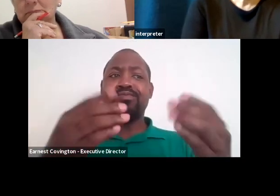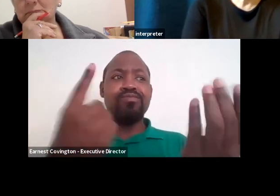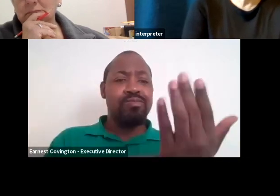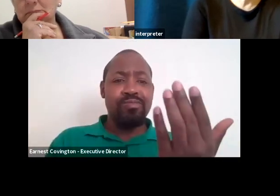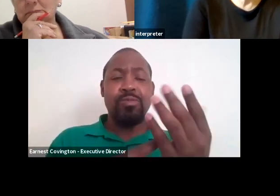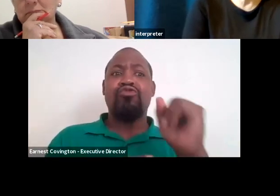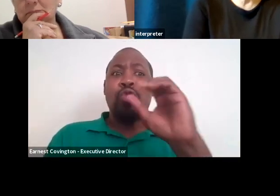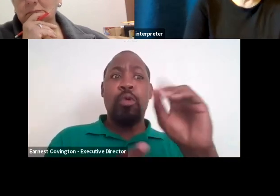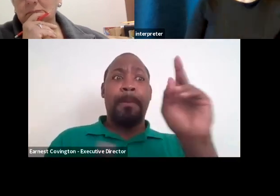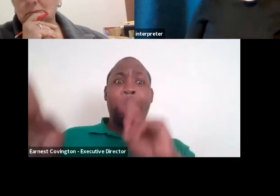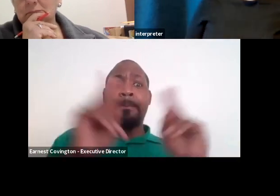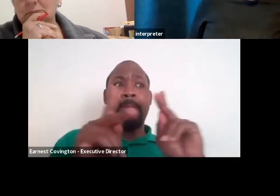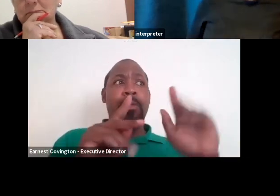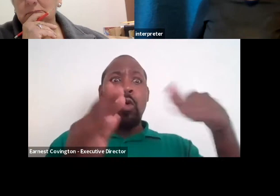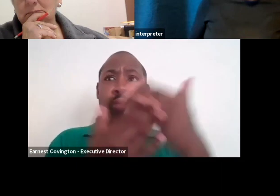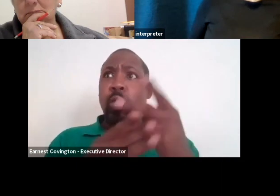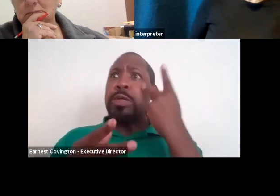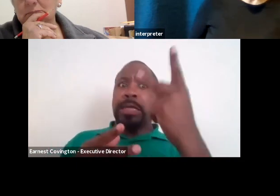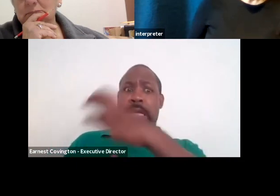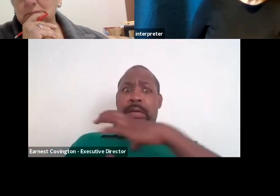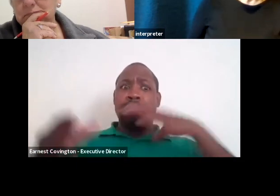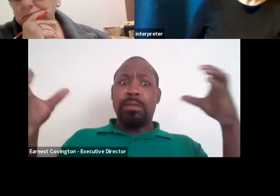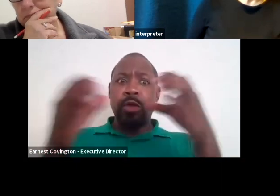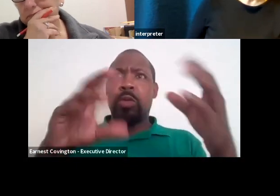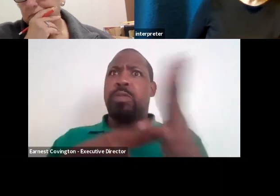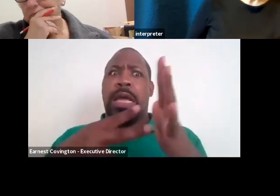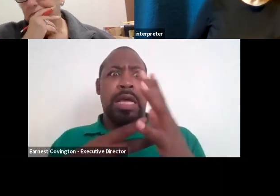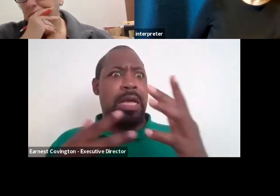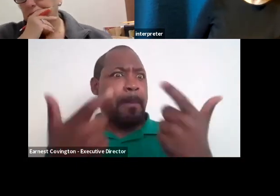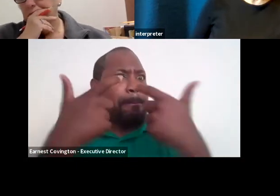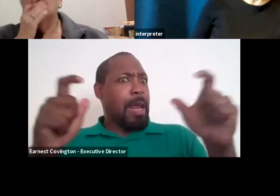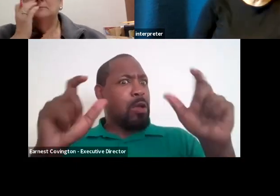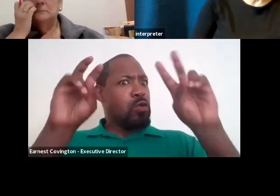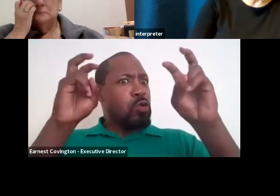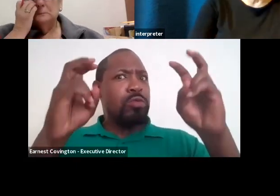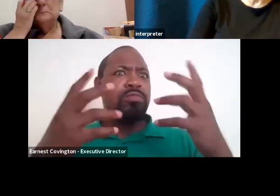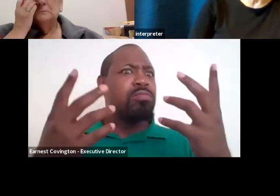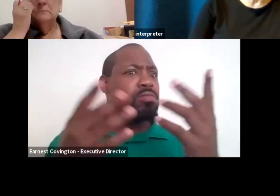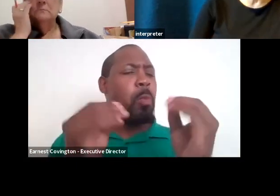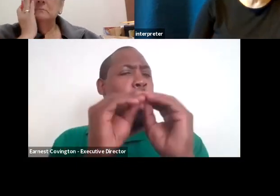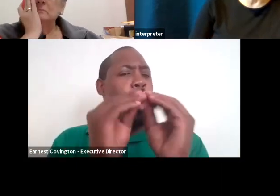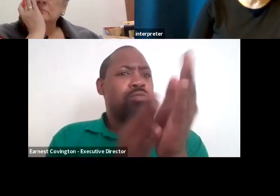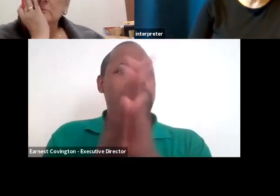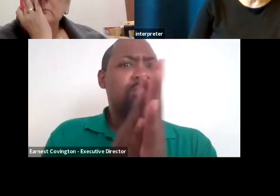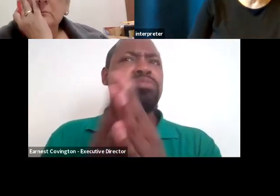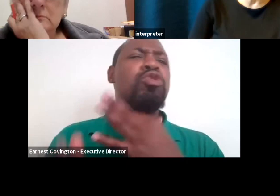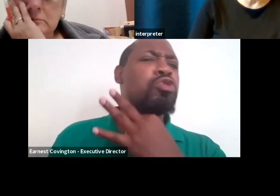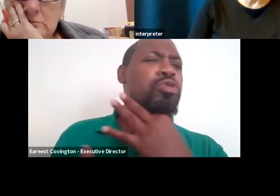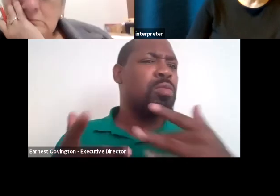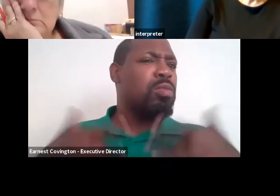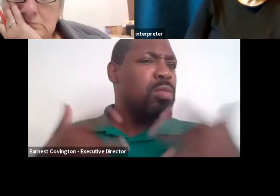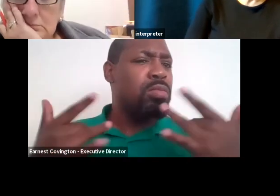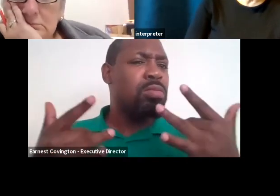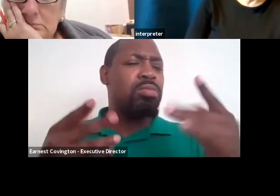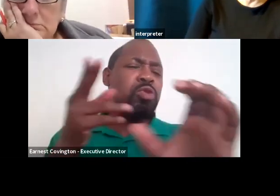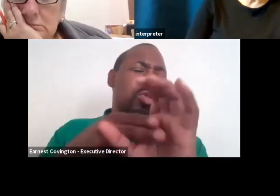Tim, we could get all the commissioners together maybe, and people say, oh, the commissioner's coming to this event, it's a big